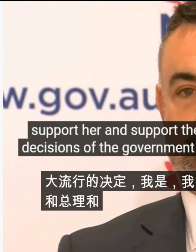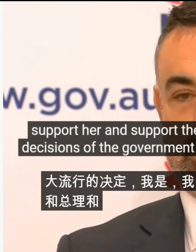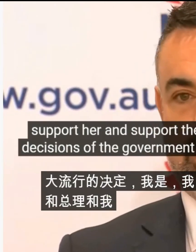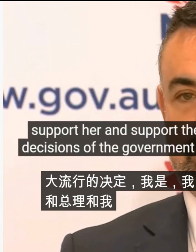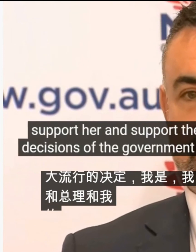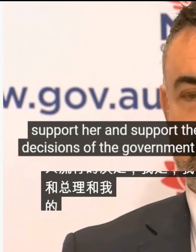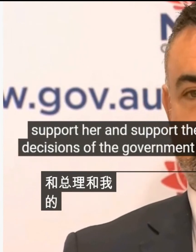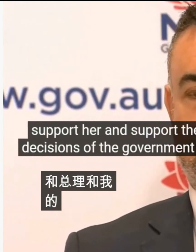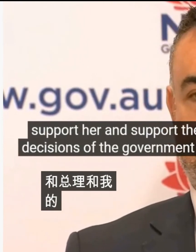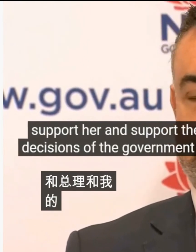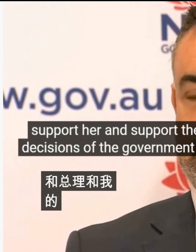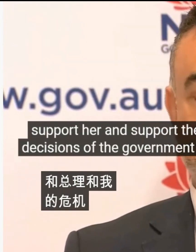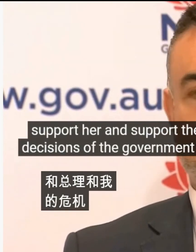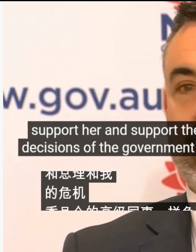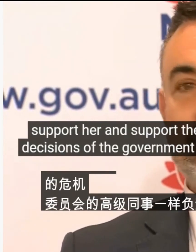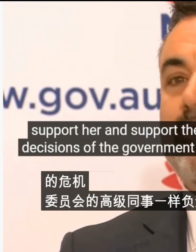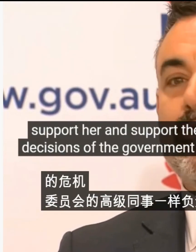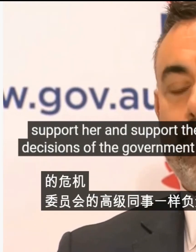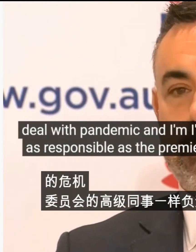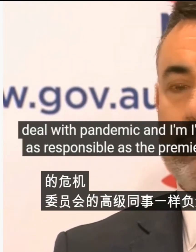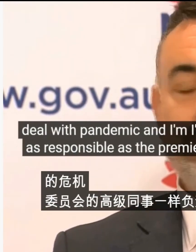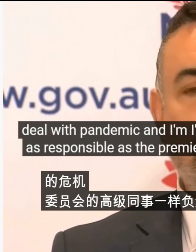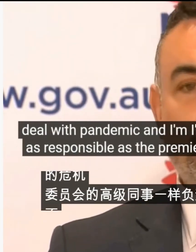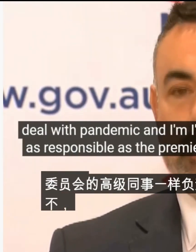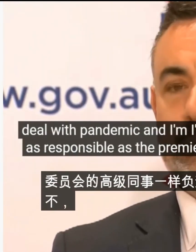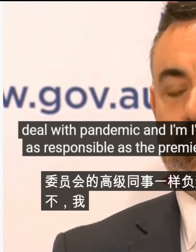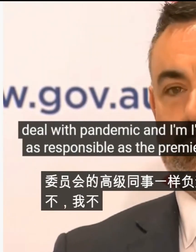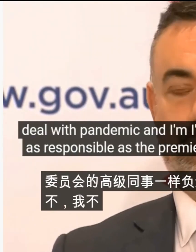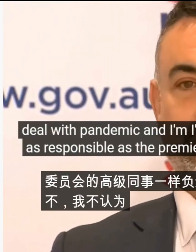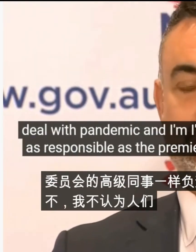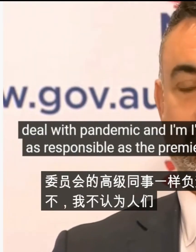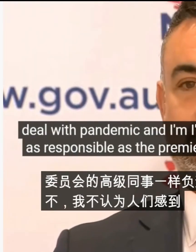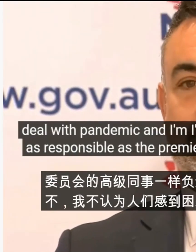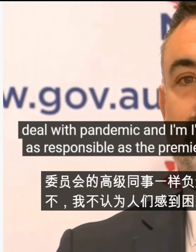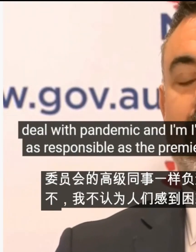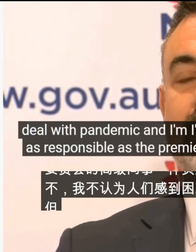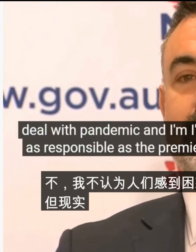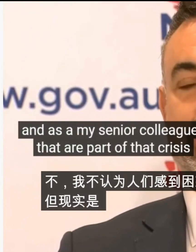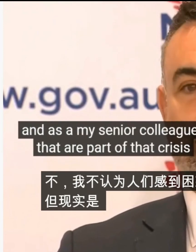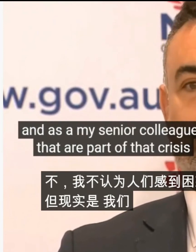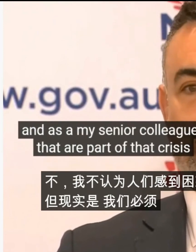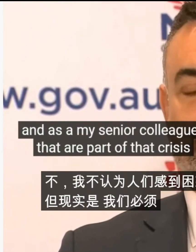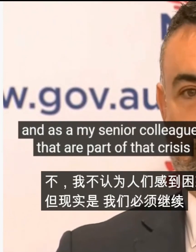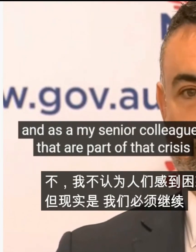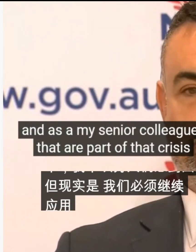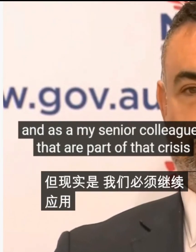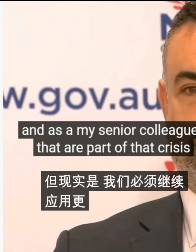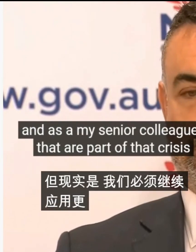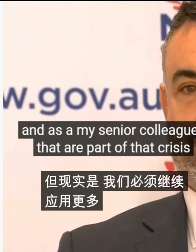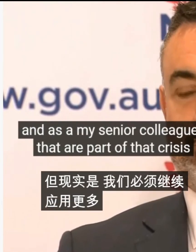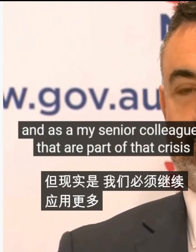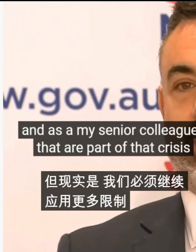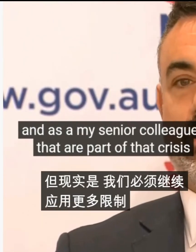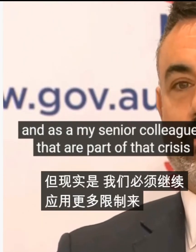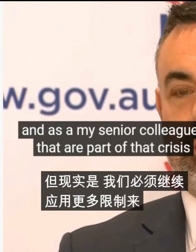the Premier and as my senior colleagues that are part of that Crisis Committee. You don't think people are confused? No, I don't think people are confused. The reality is that we've got to keep applying